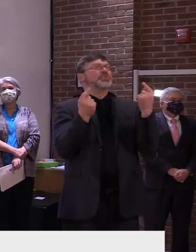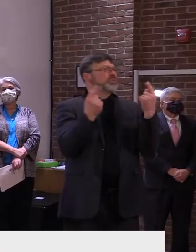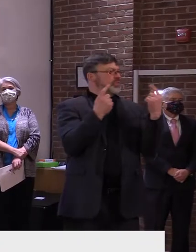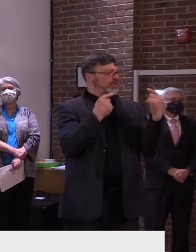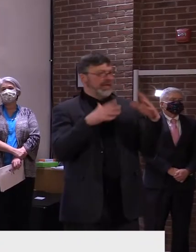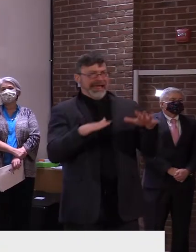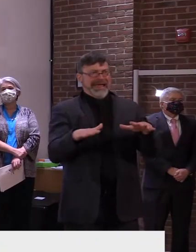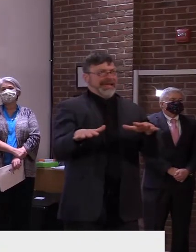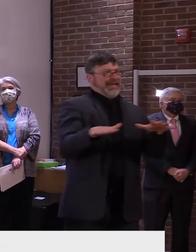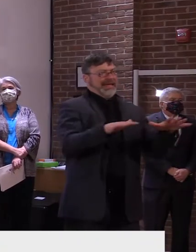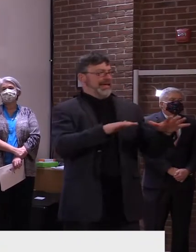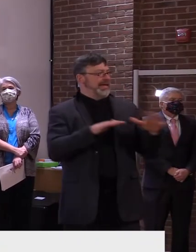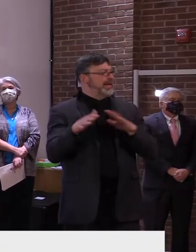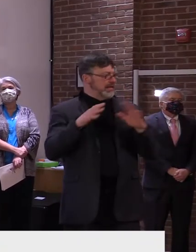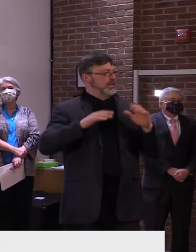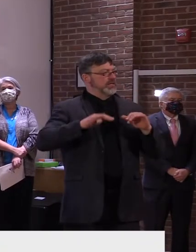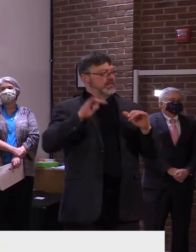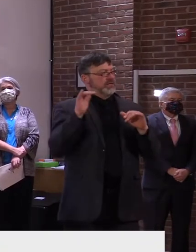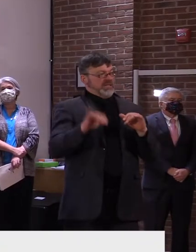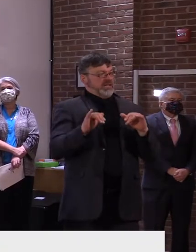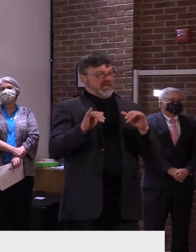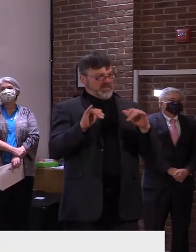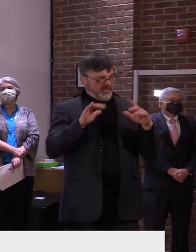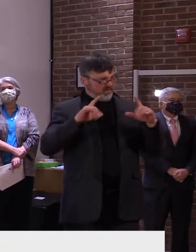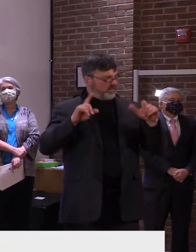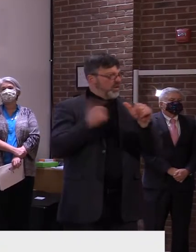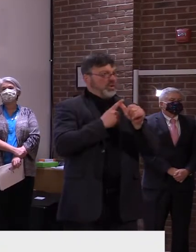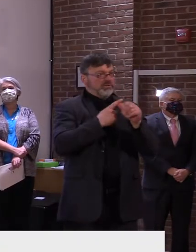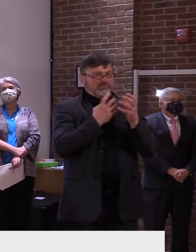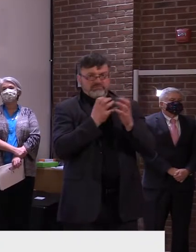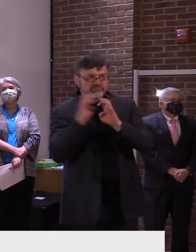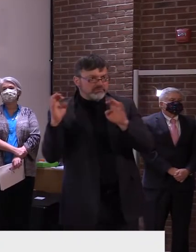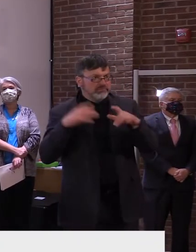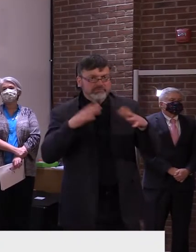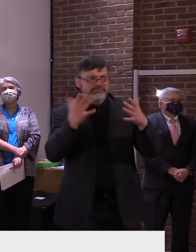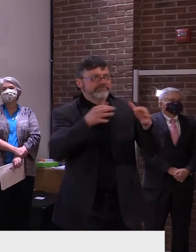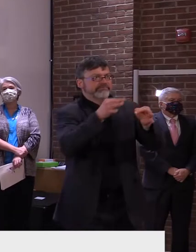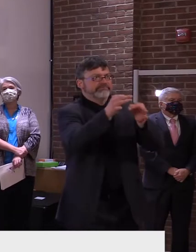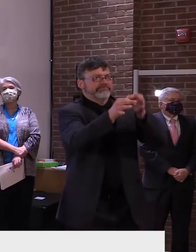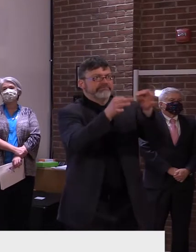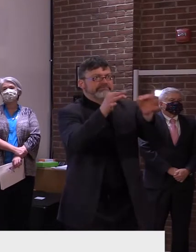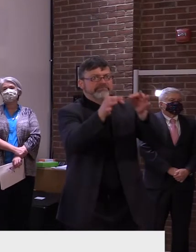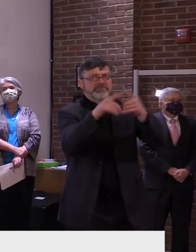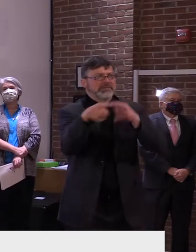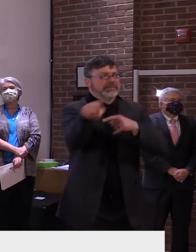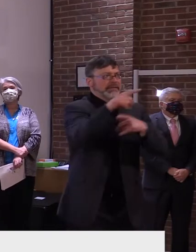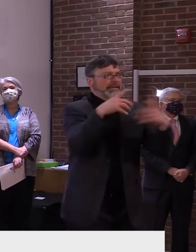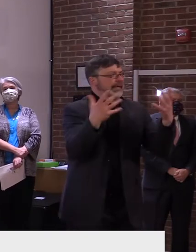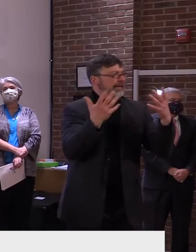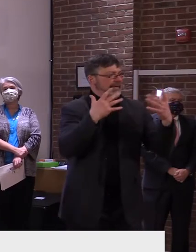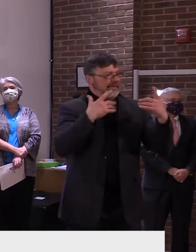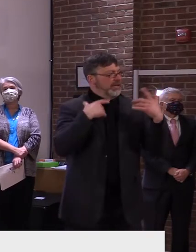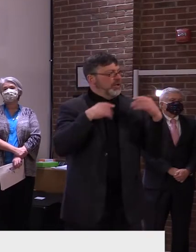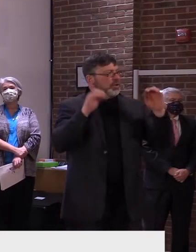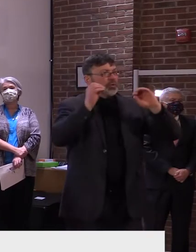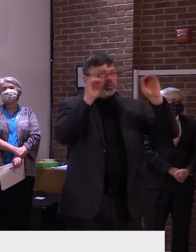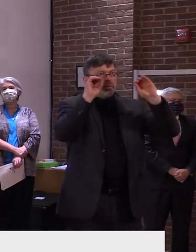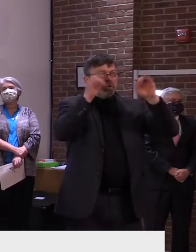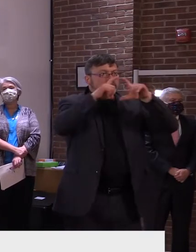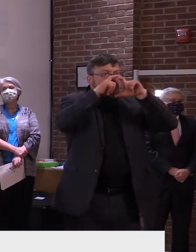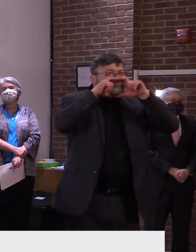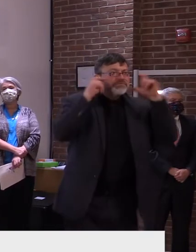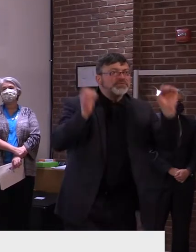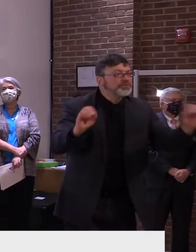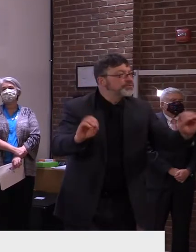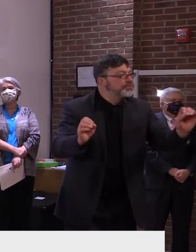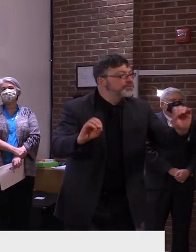crowded lobby, reporters in person across from us. We knew so little about this virus, had so little